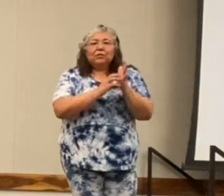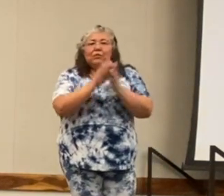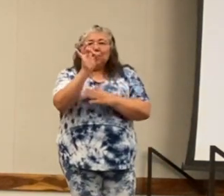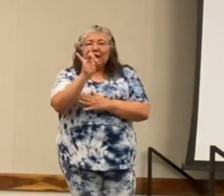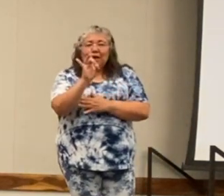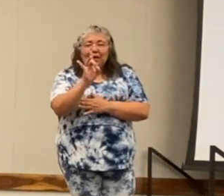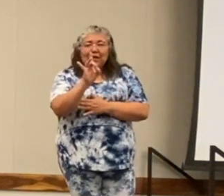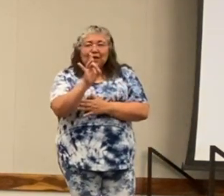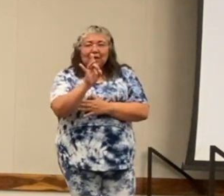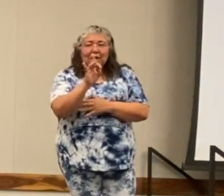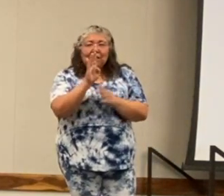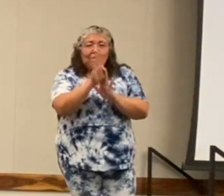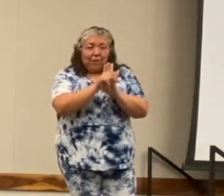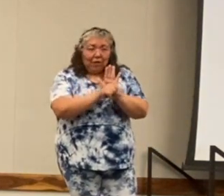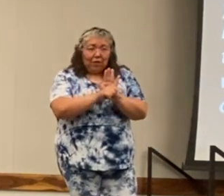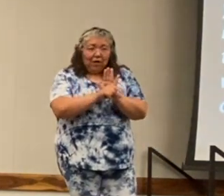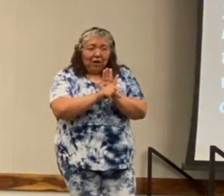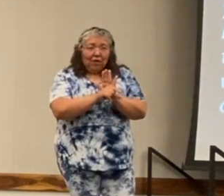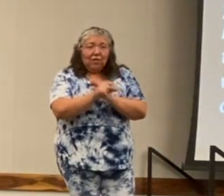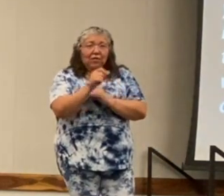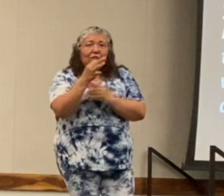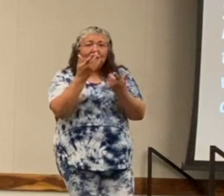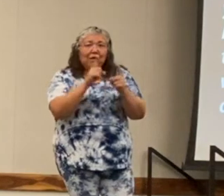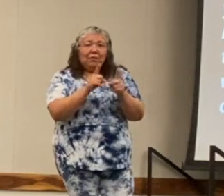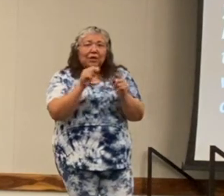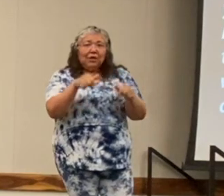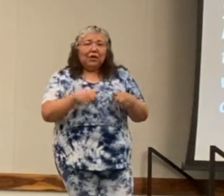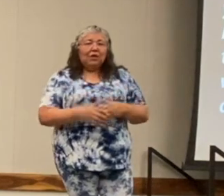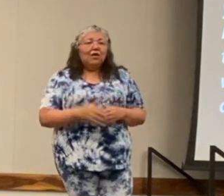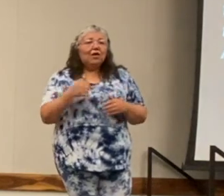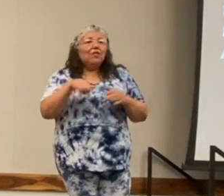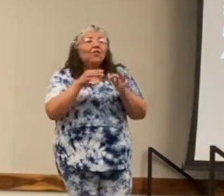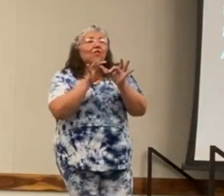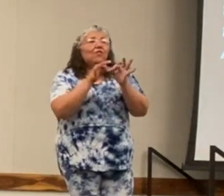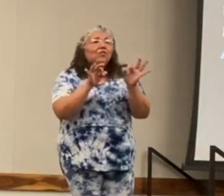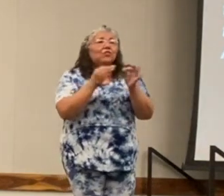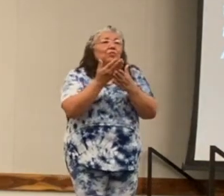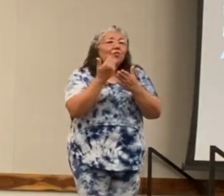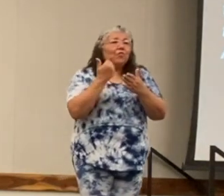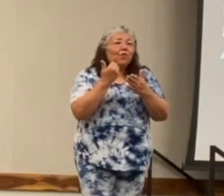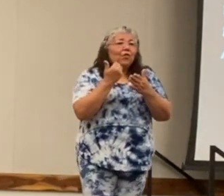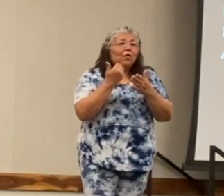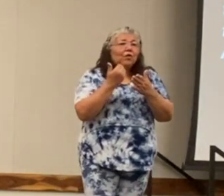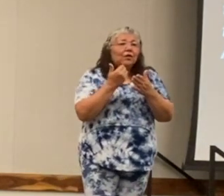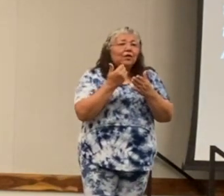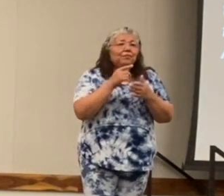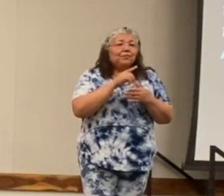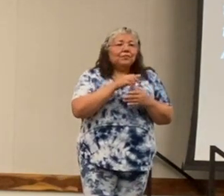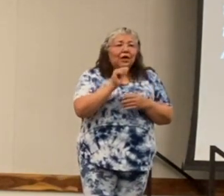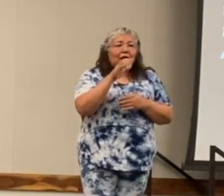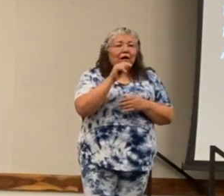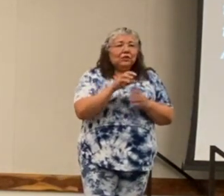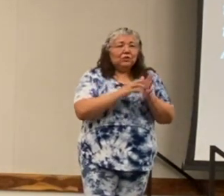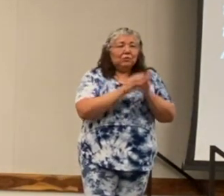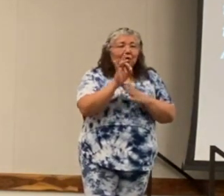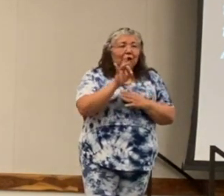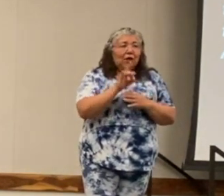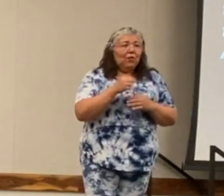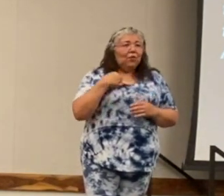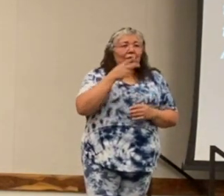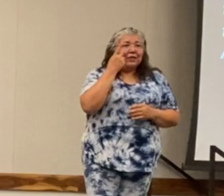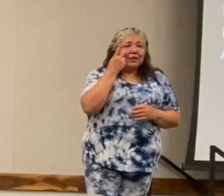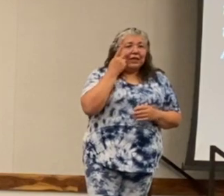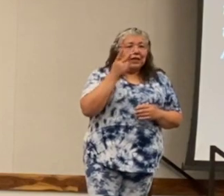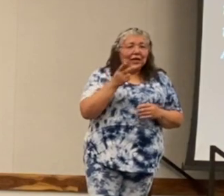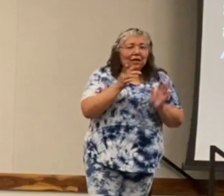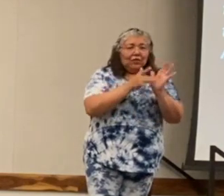give you some background of what's going on here, or what's happening here. So in the verses before of Acts chapter 8, we see that the gospel of